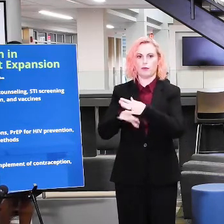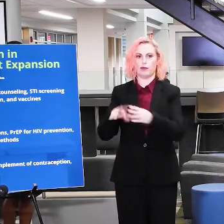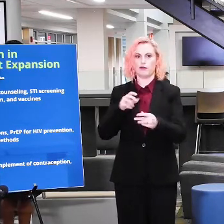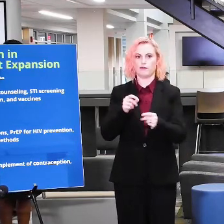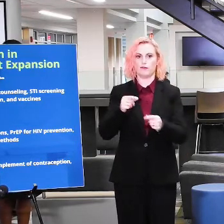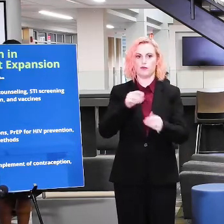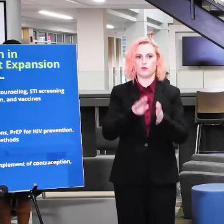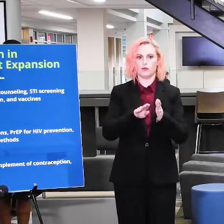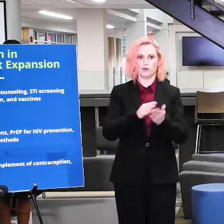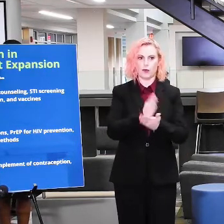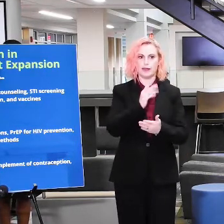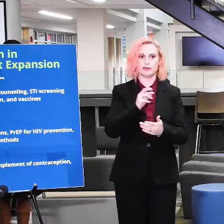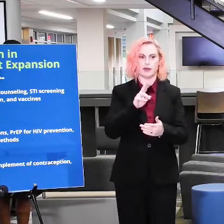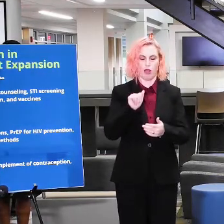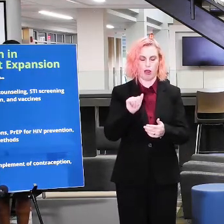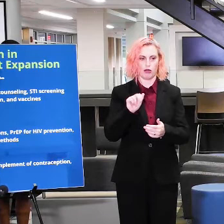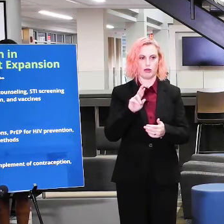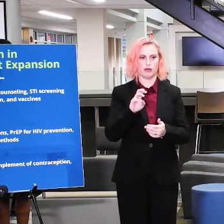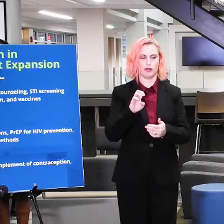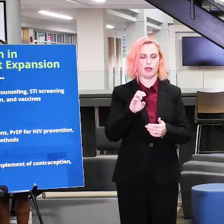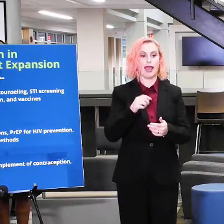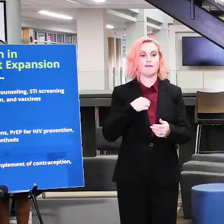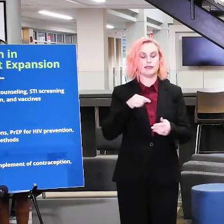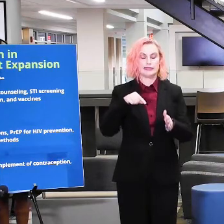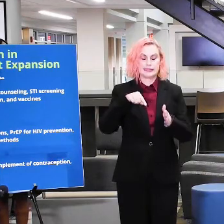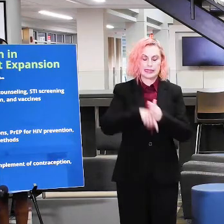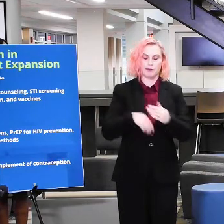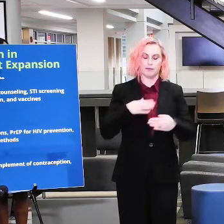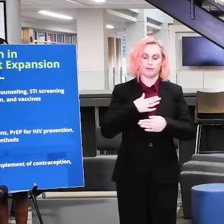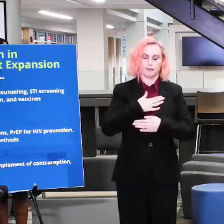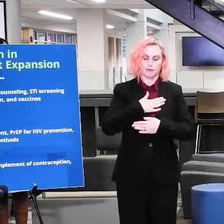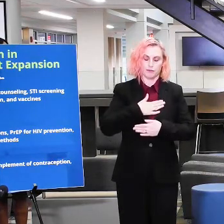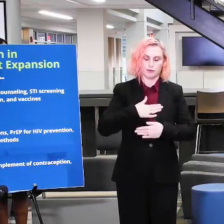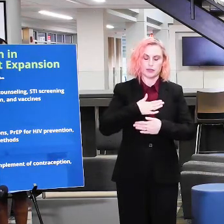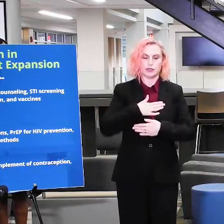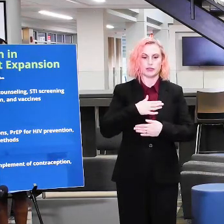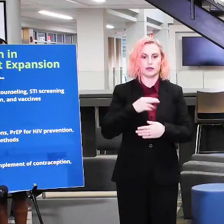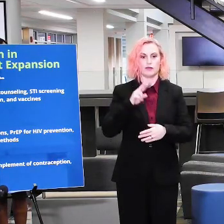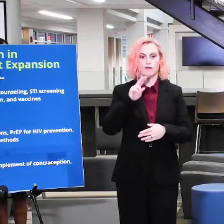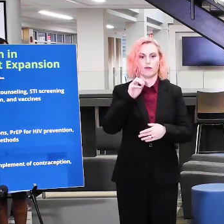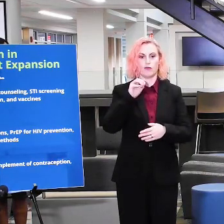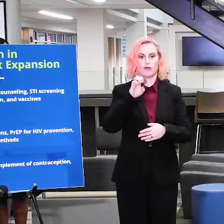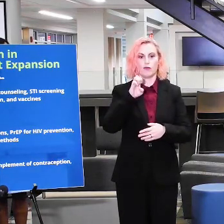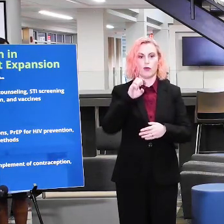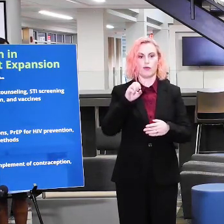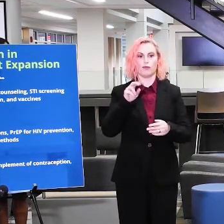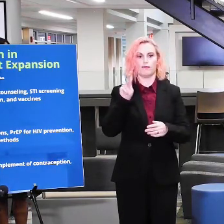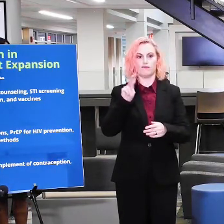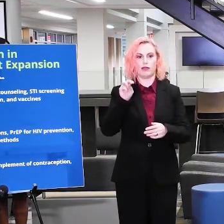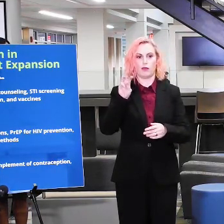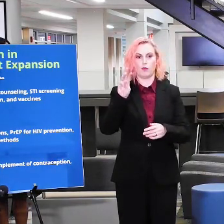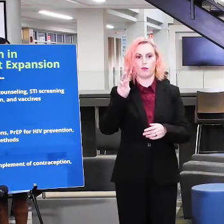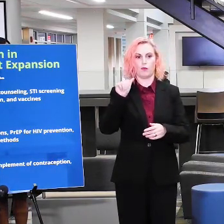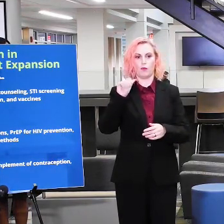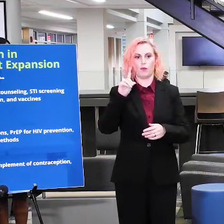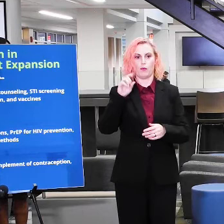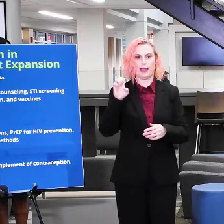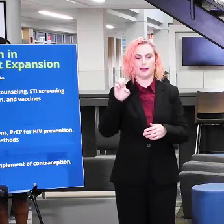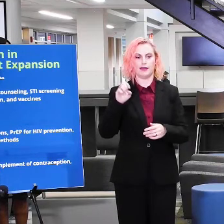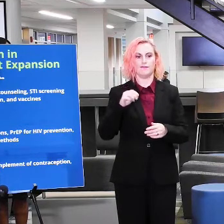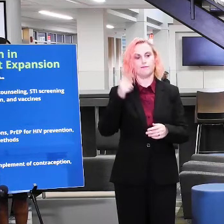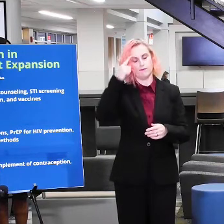have a deep appreciation of Roe v. Wade and Planned Parenthood v. Casey, the legal precedent that has been guiding our